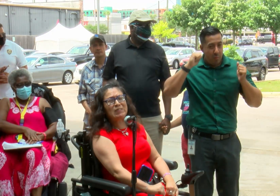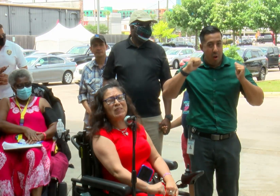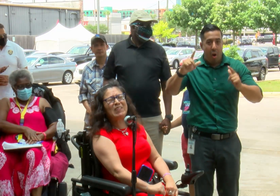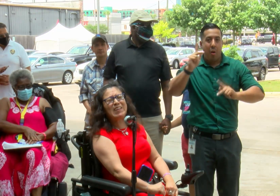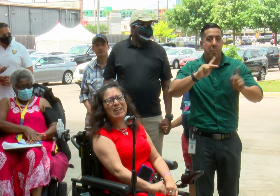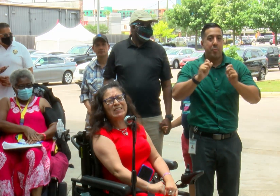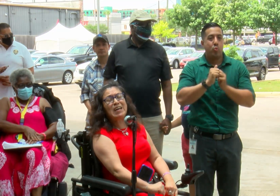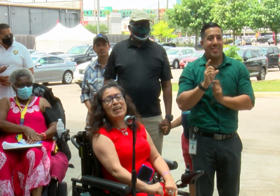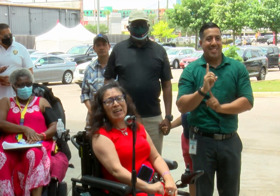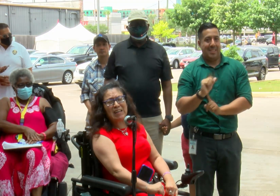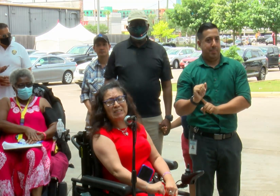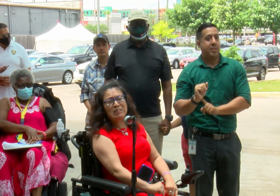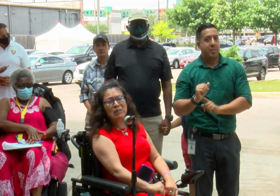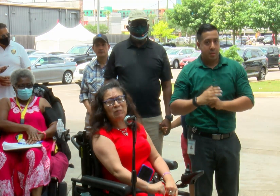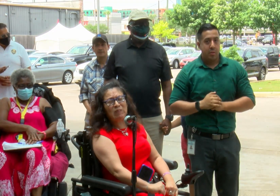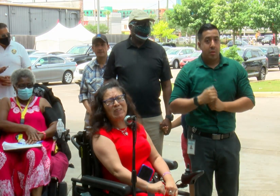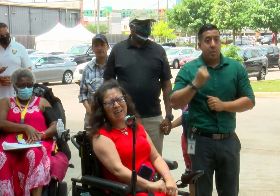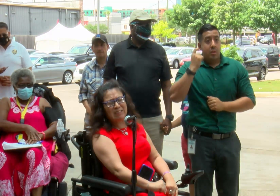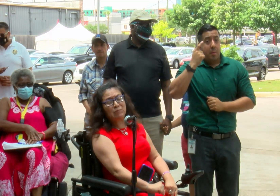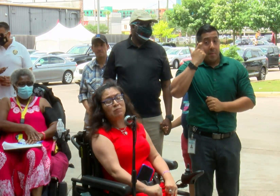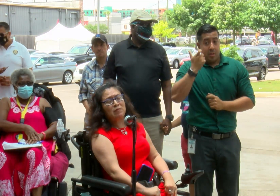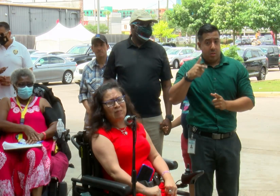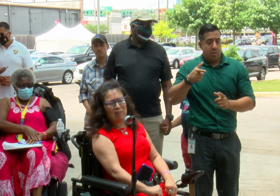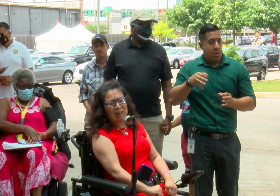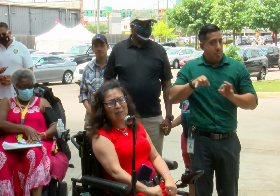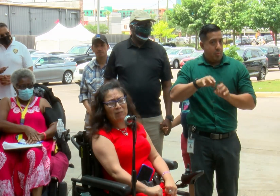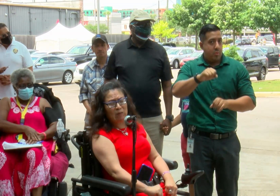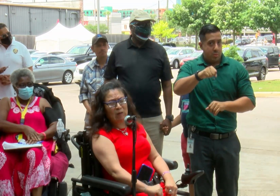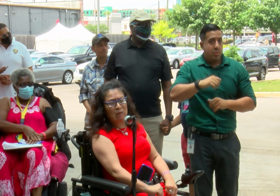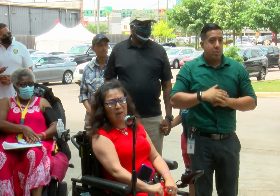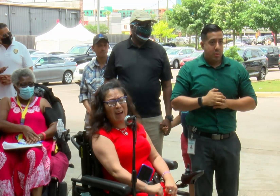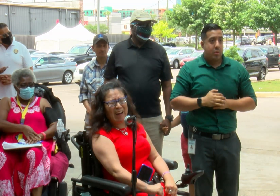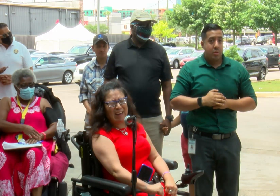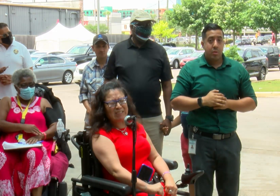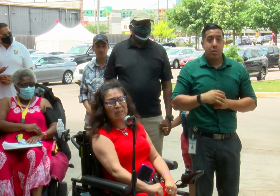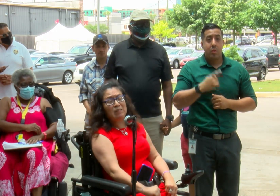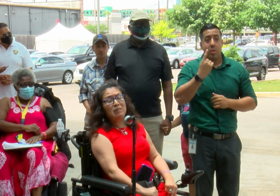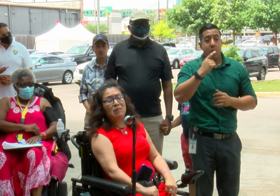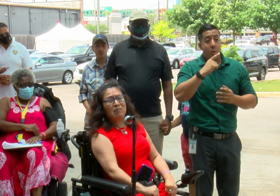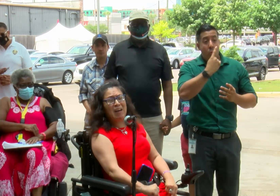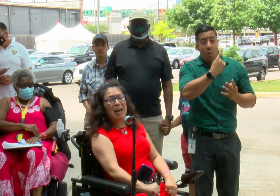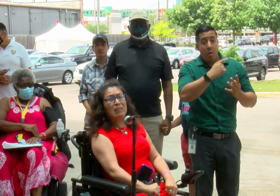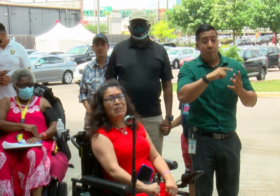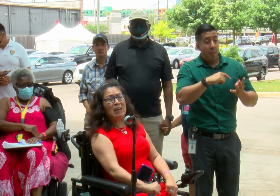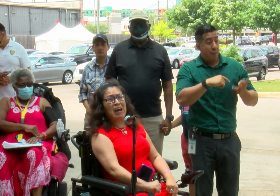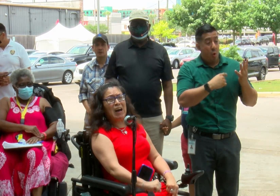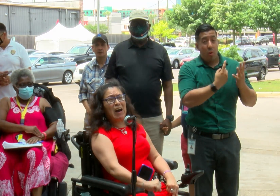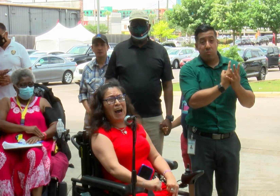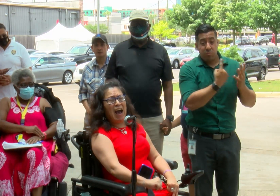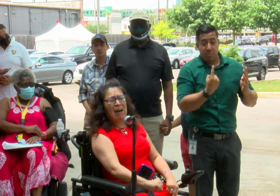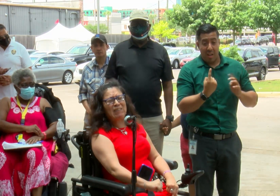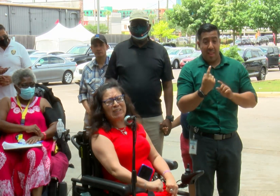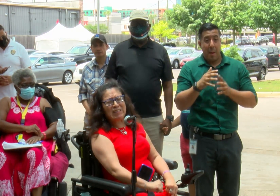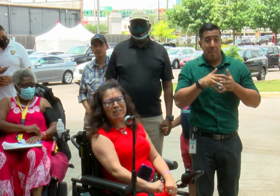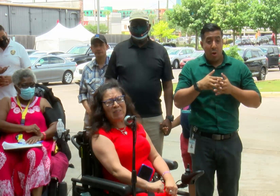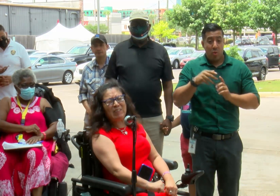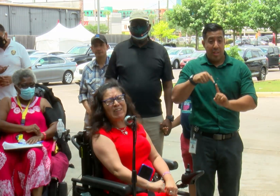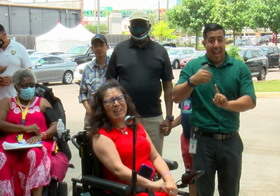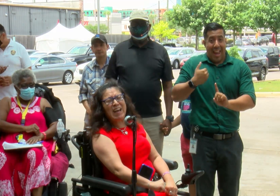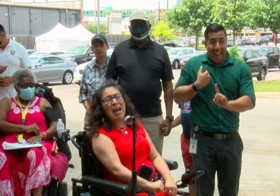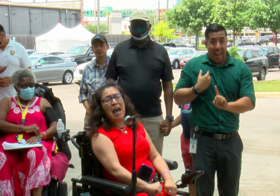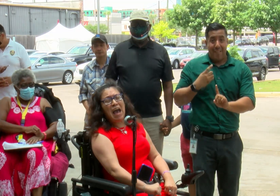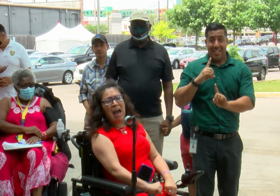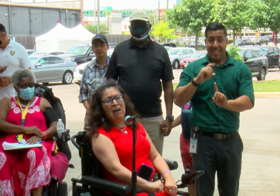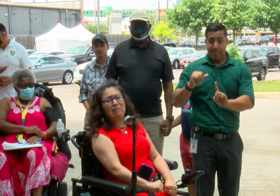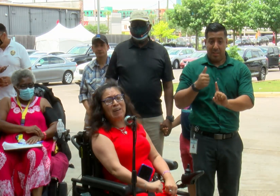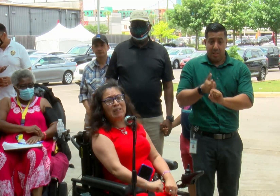with disabilities, because it's important. 1 in 4 Americans with have a